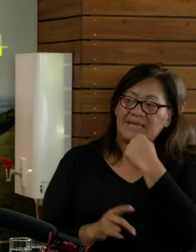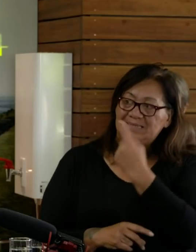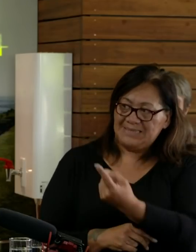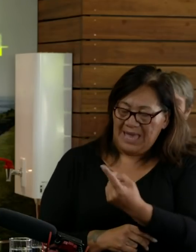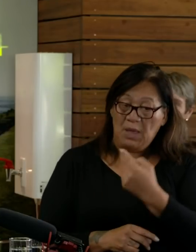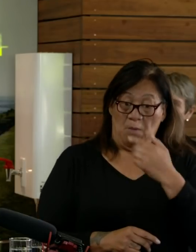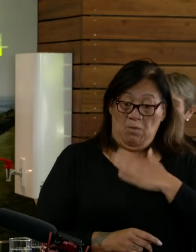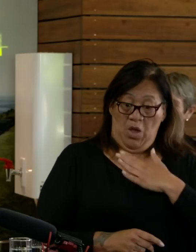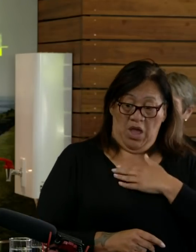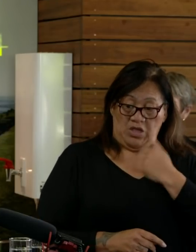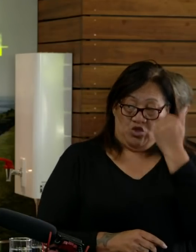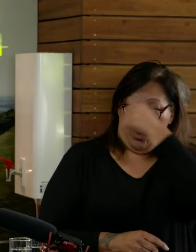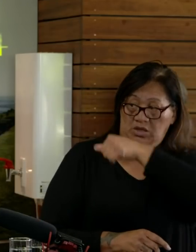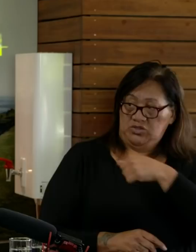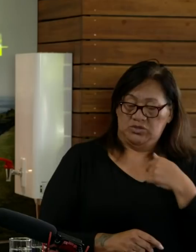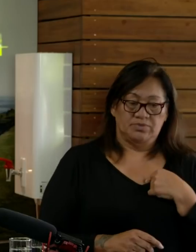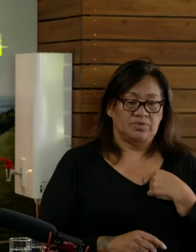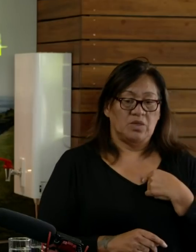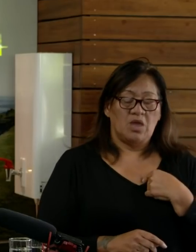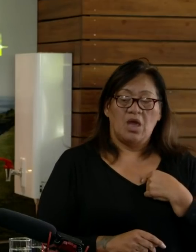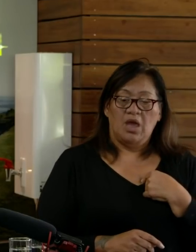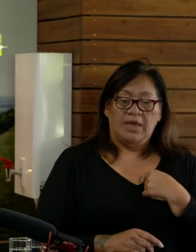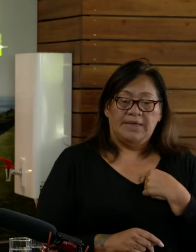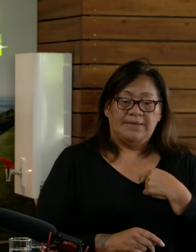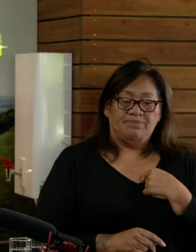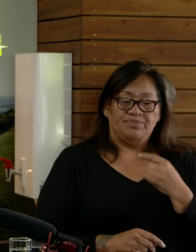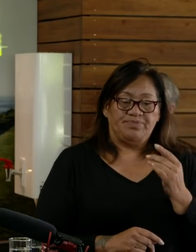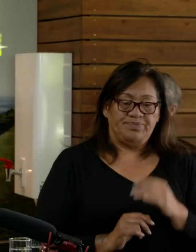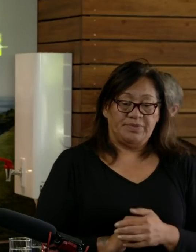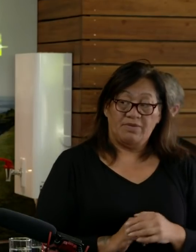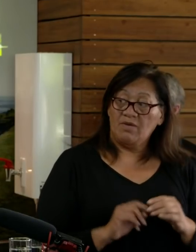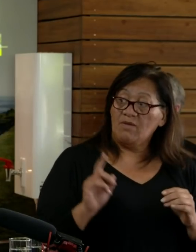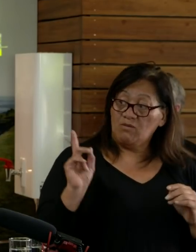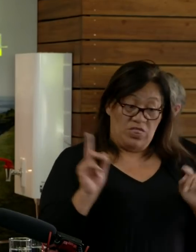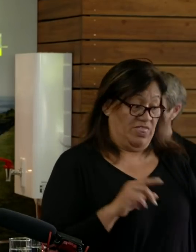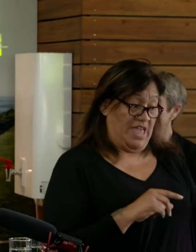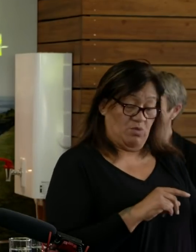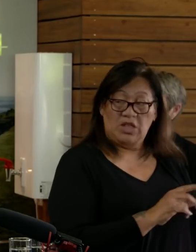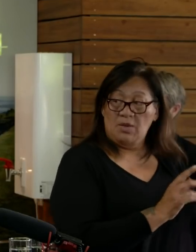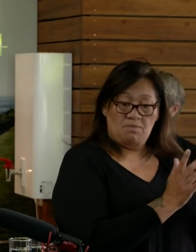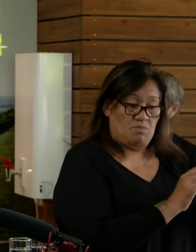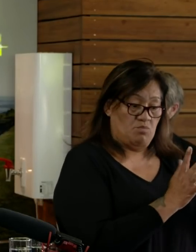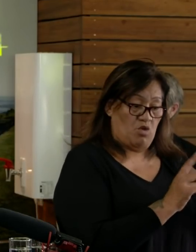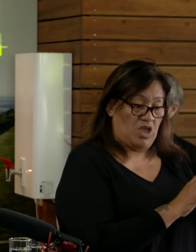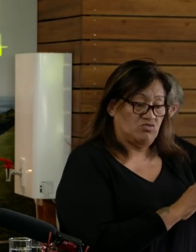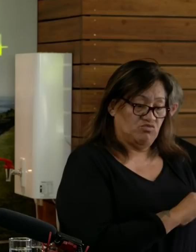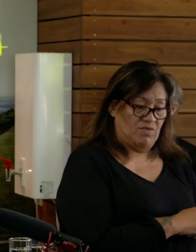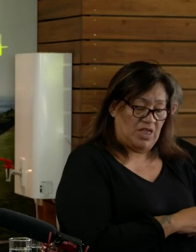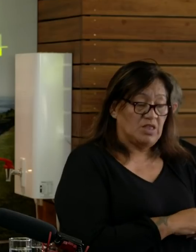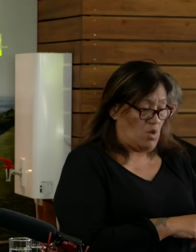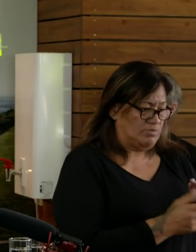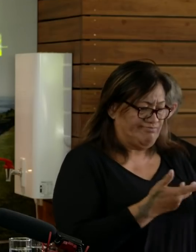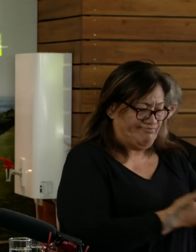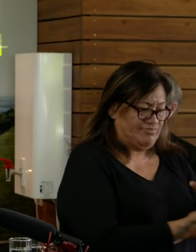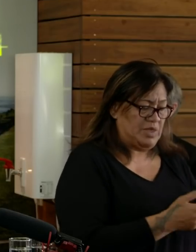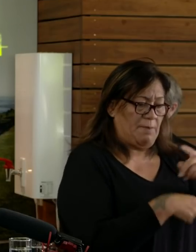what I know, is that all of the leaders across that operation considered the risk in